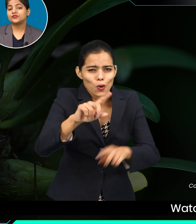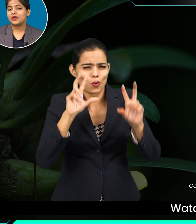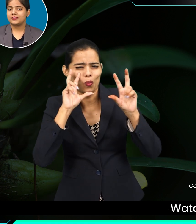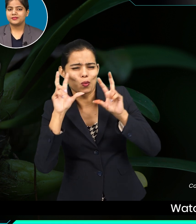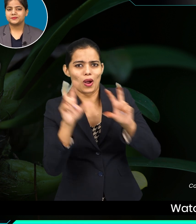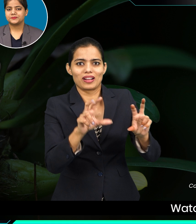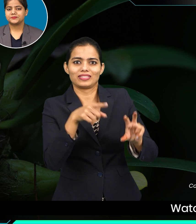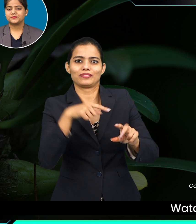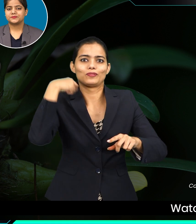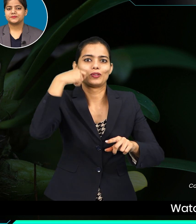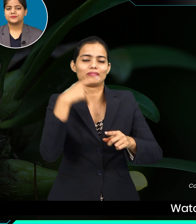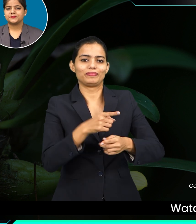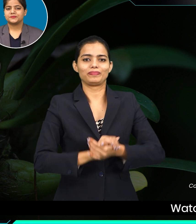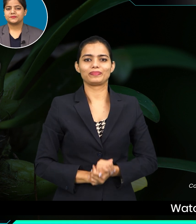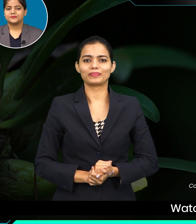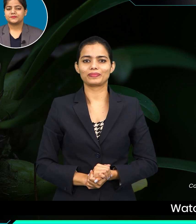Watch well.